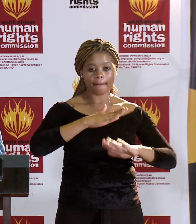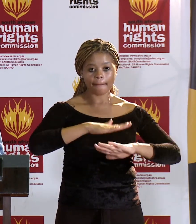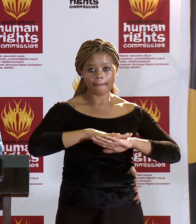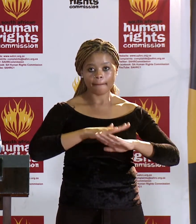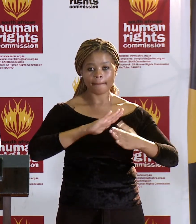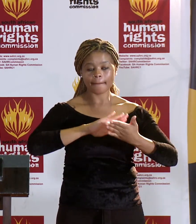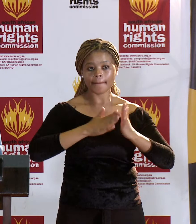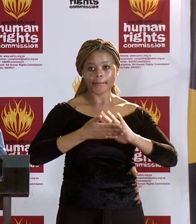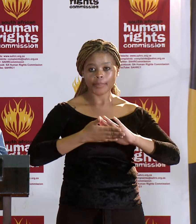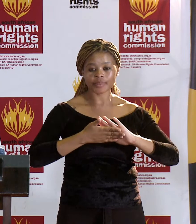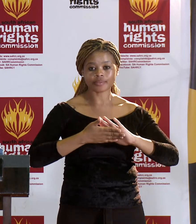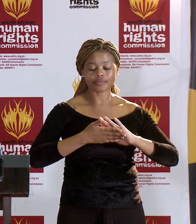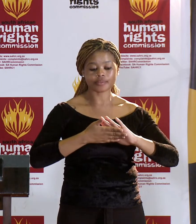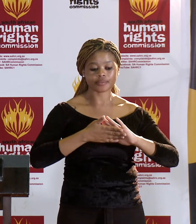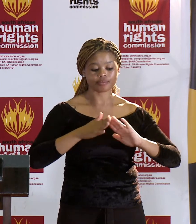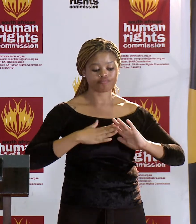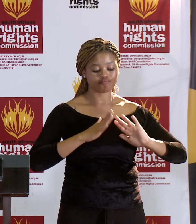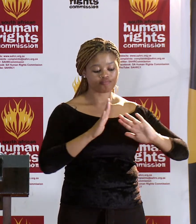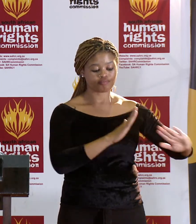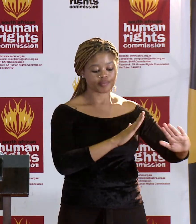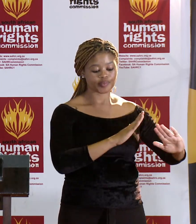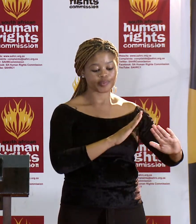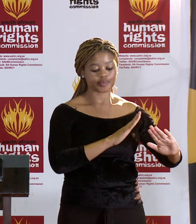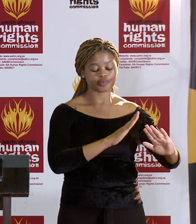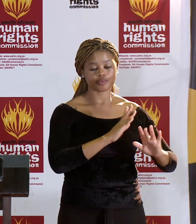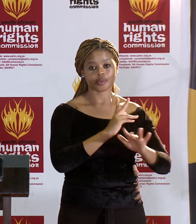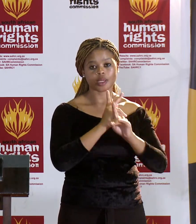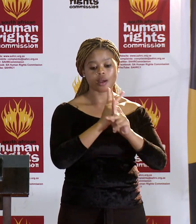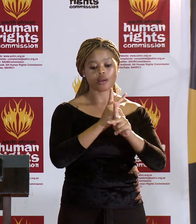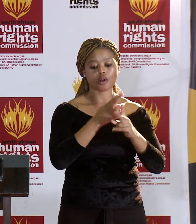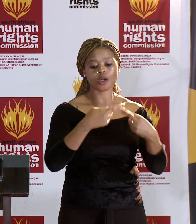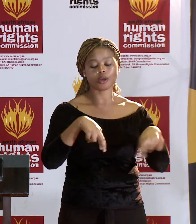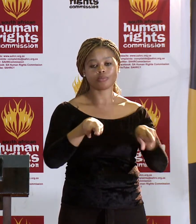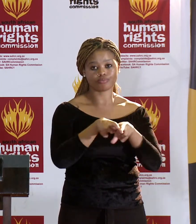and we put it in the storeroom.